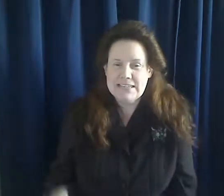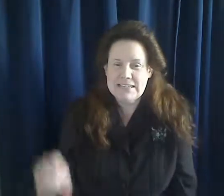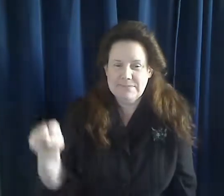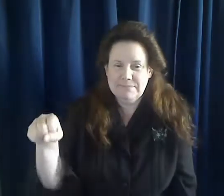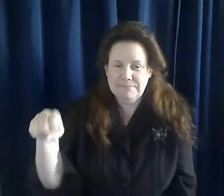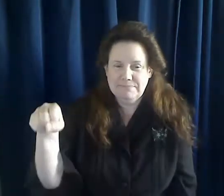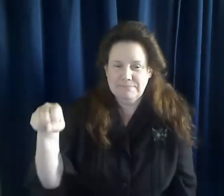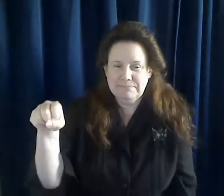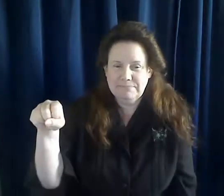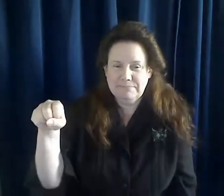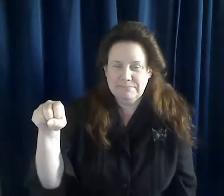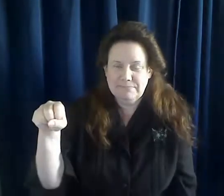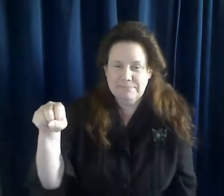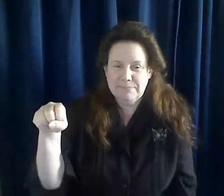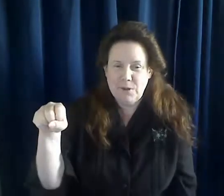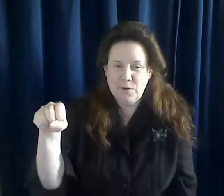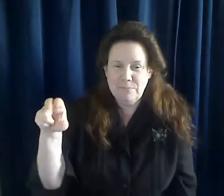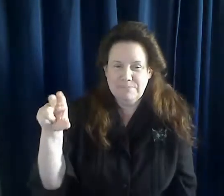Yes, no.